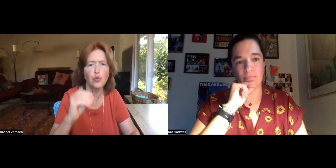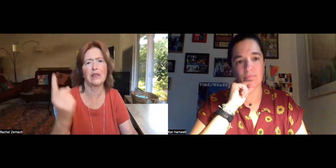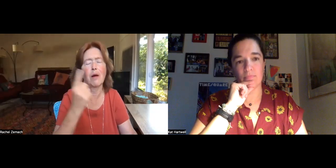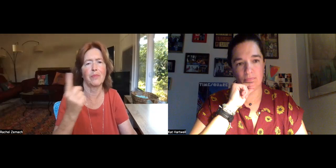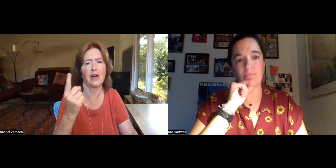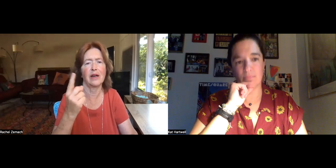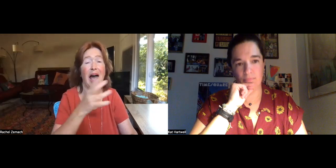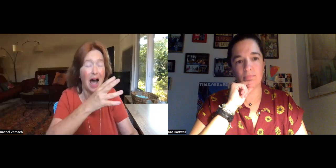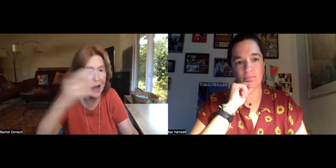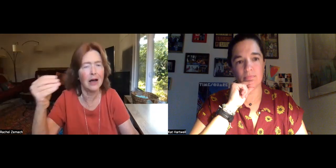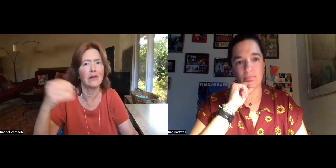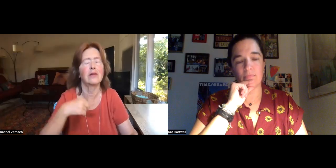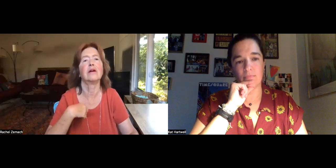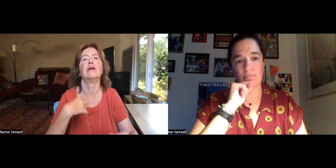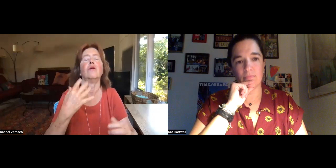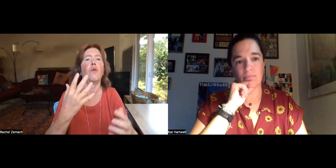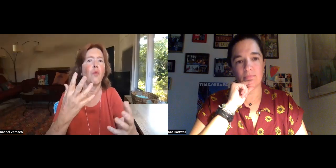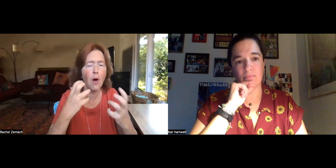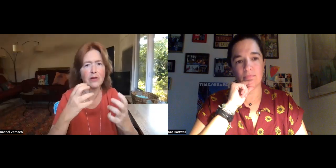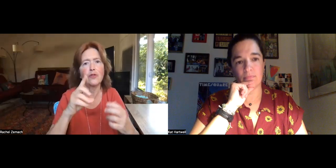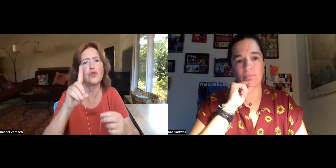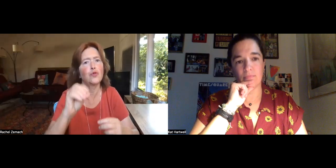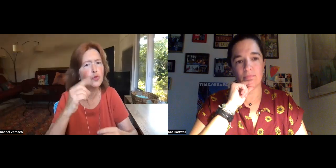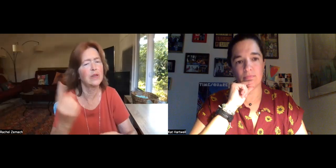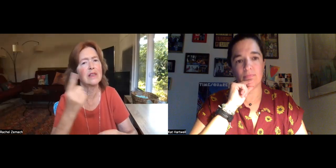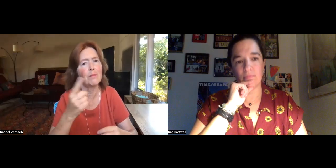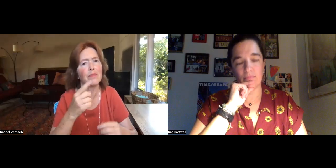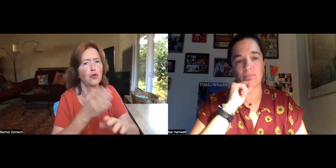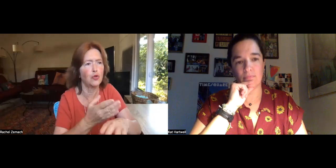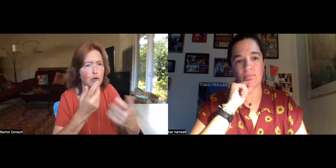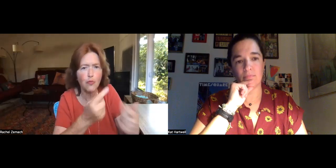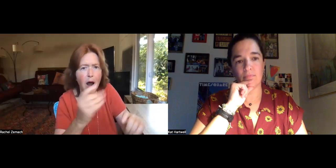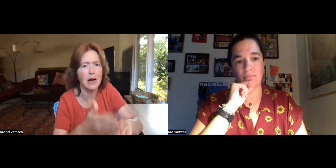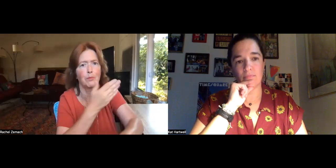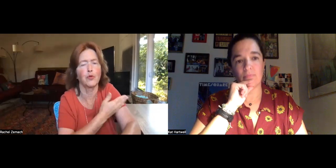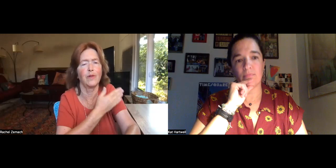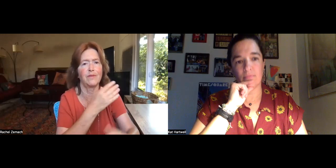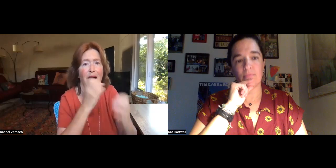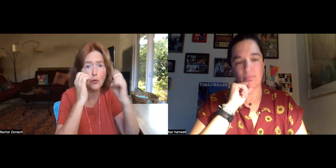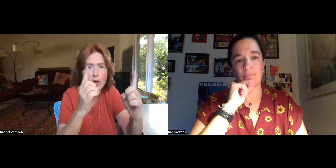do with something. And wanted to do something to try and improve